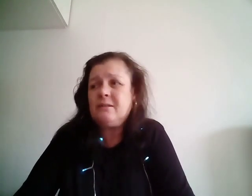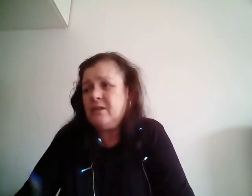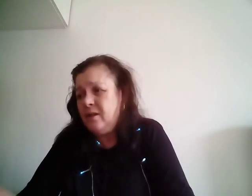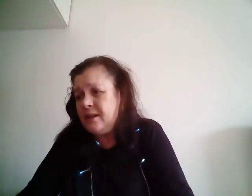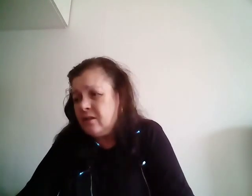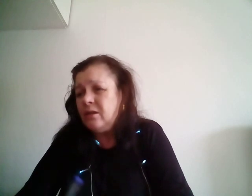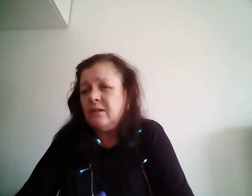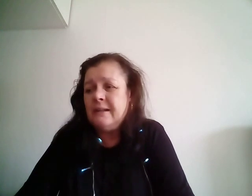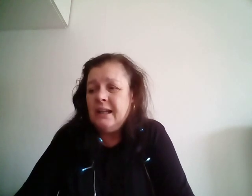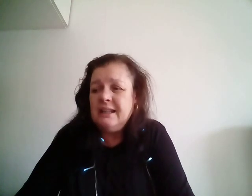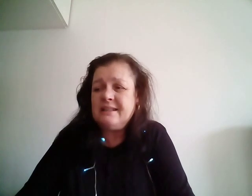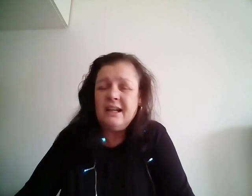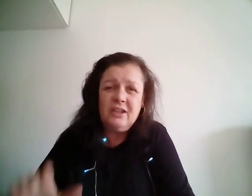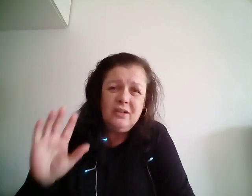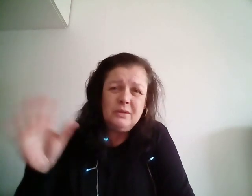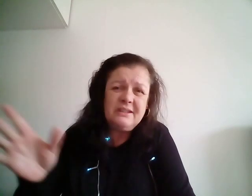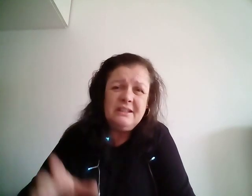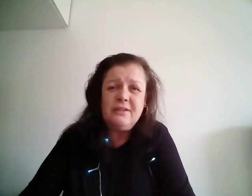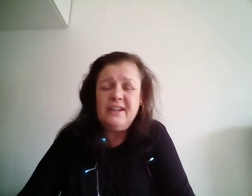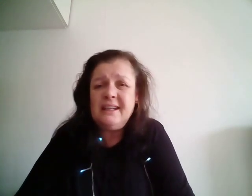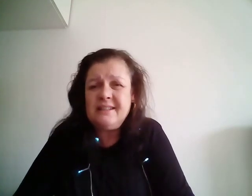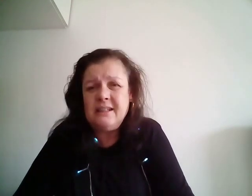if you ignore, it's like you're not wanting to face it.